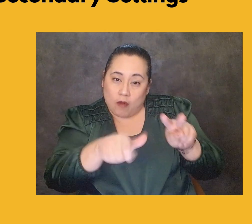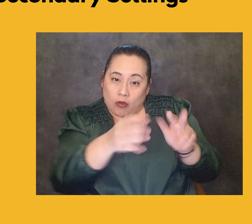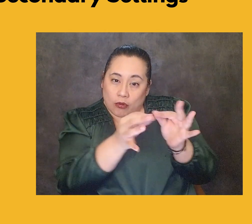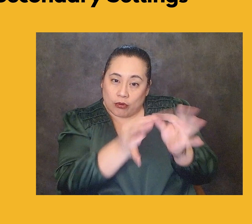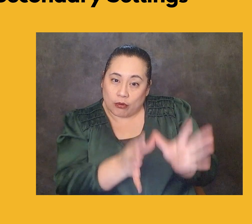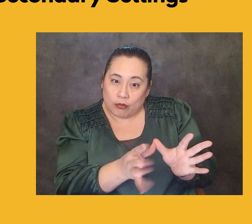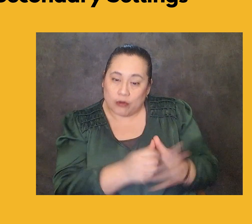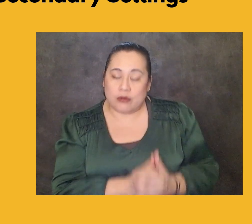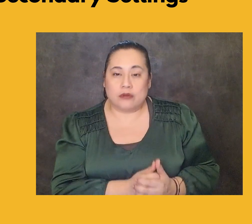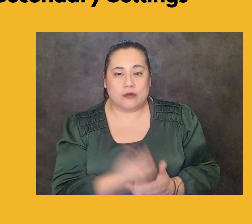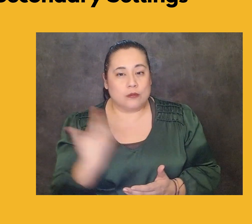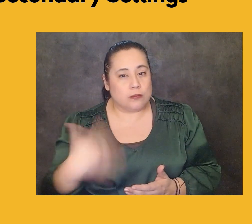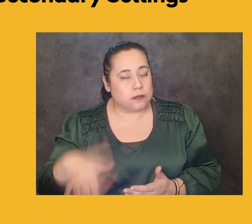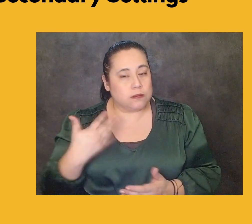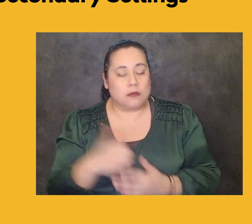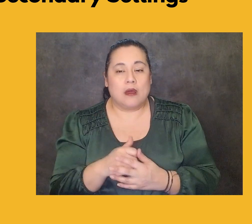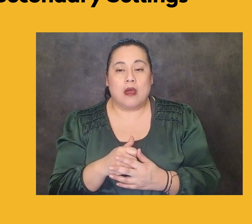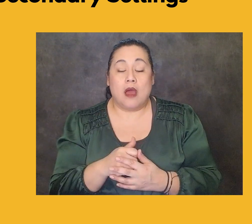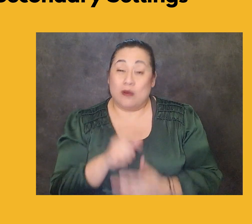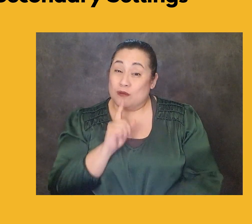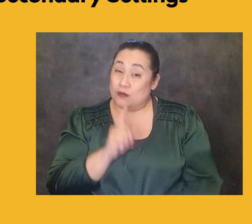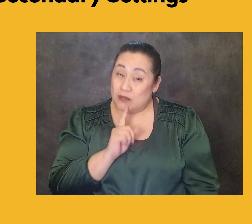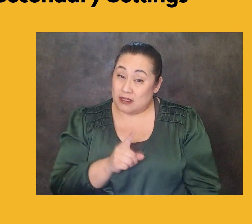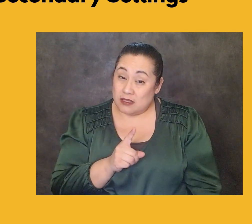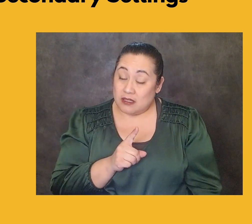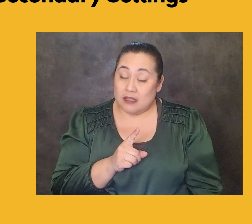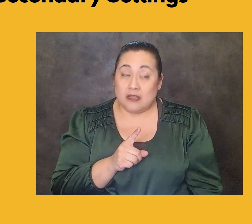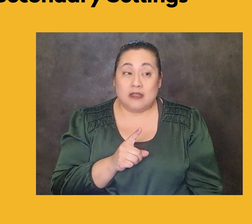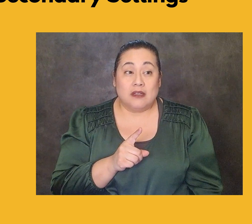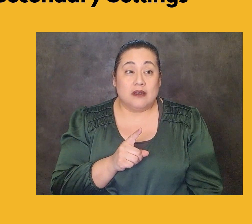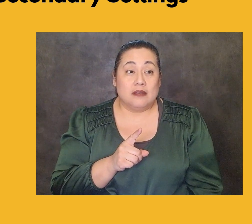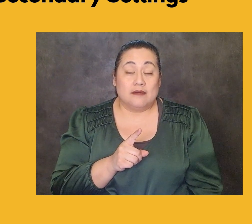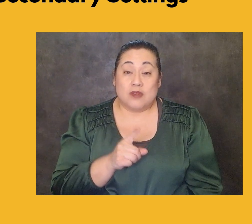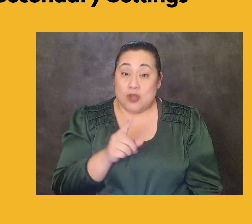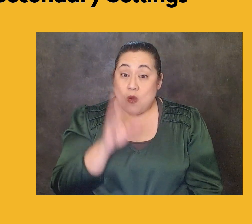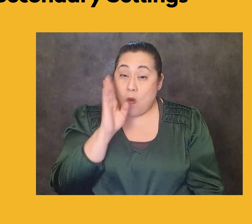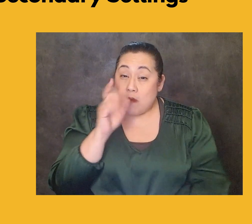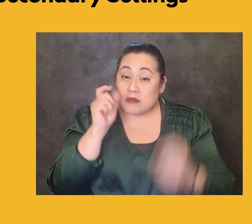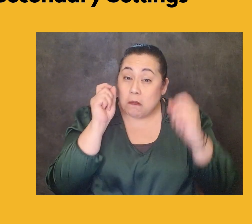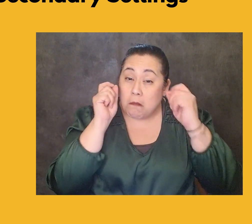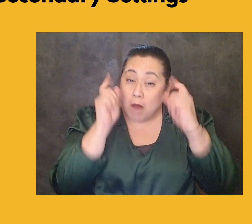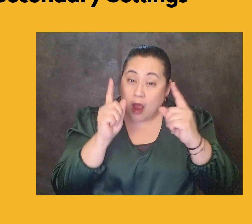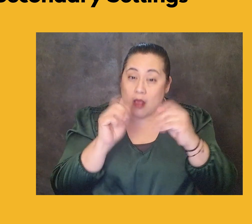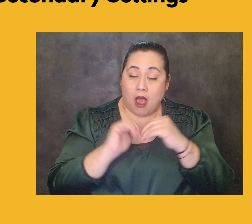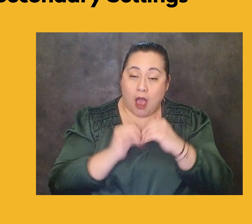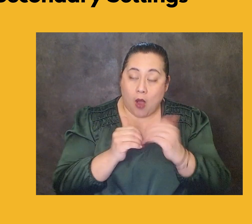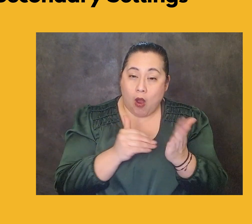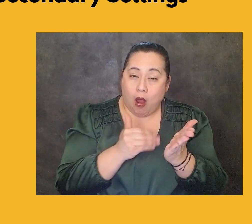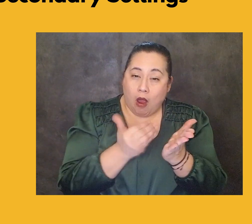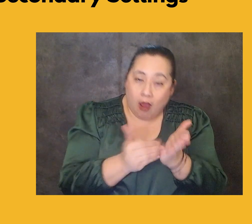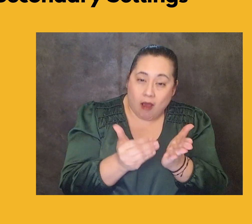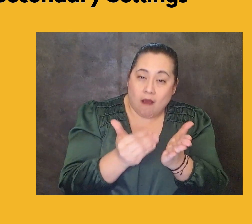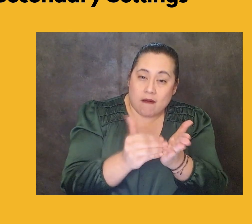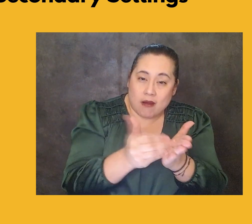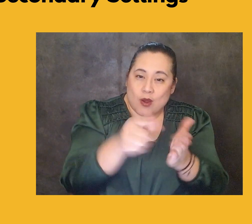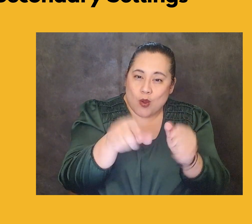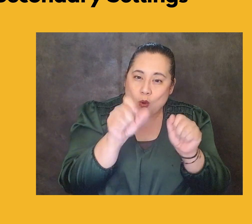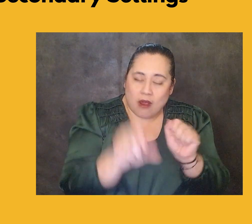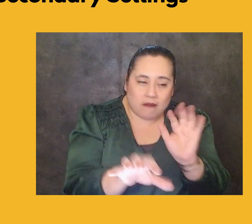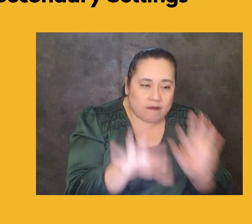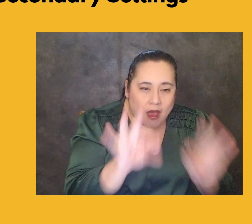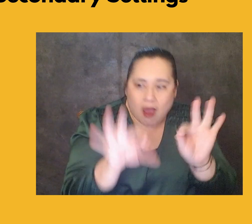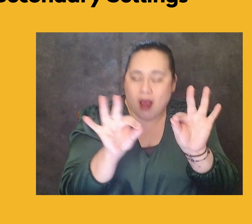It's really a big benefit, and really, you would be surprised how often you can